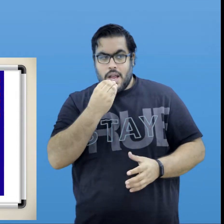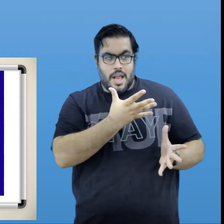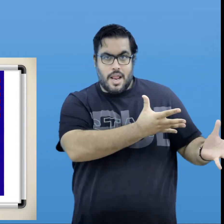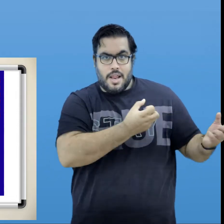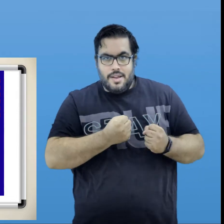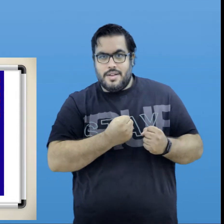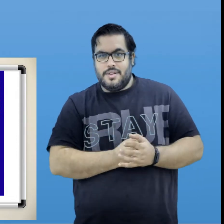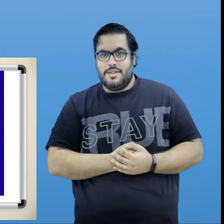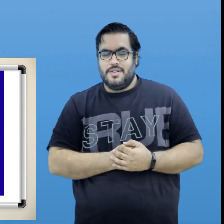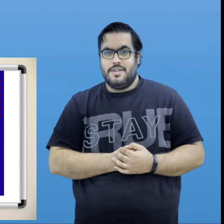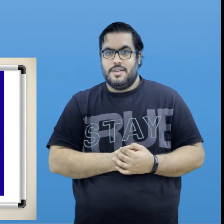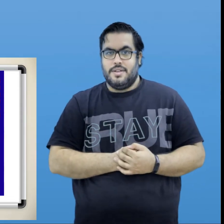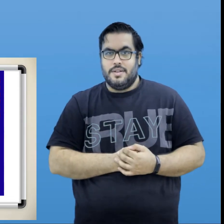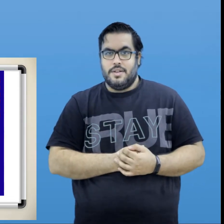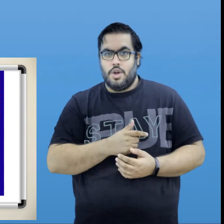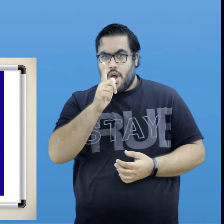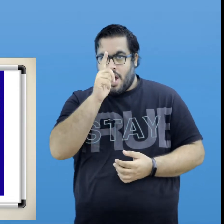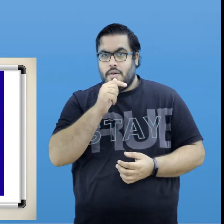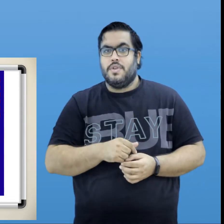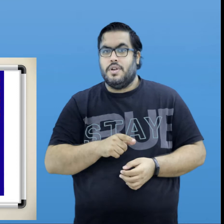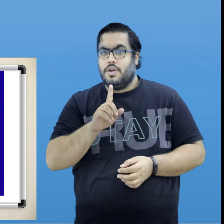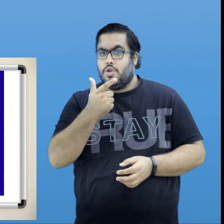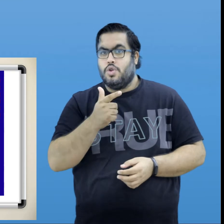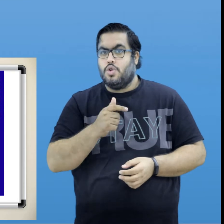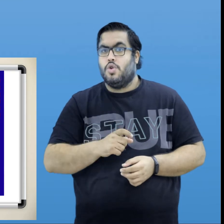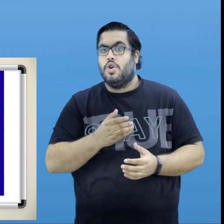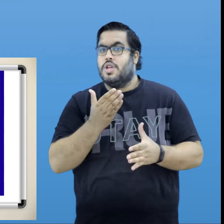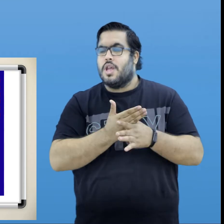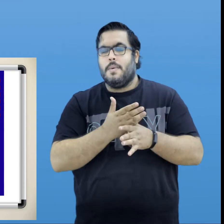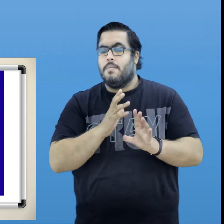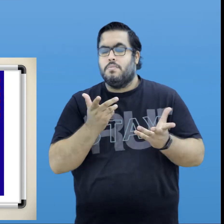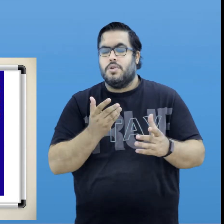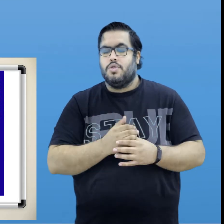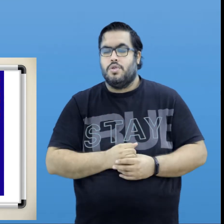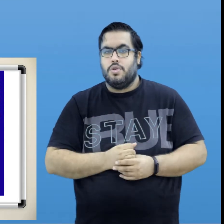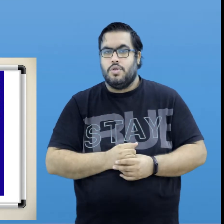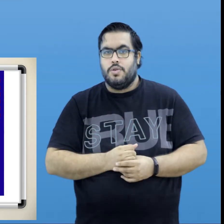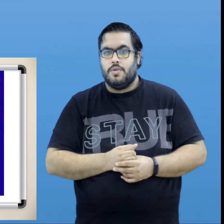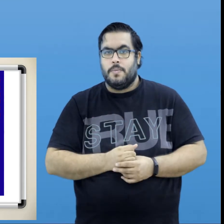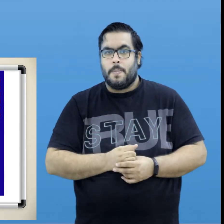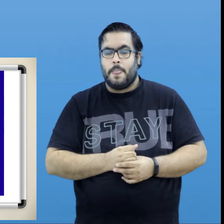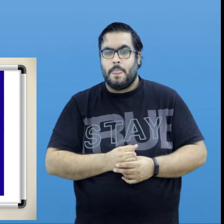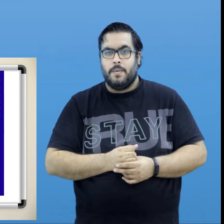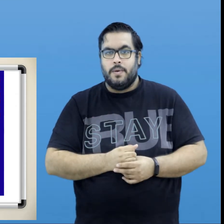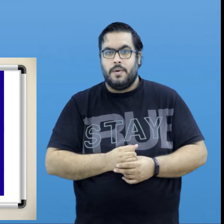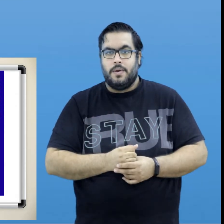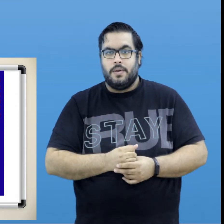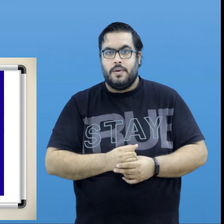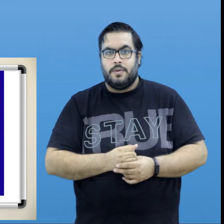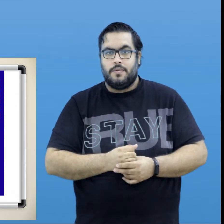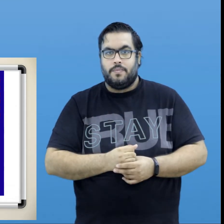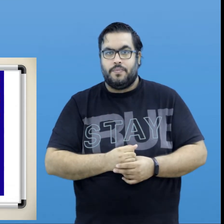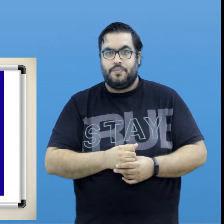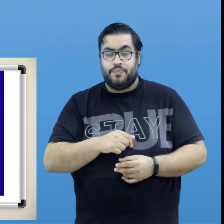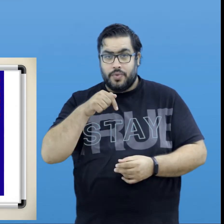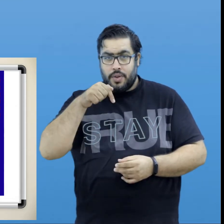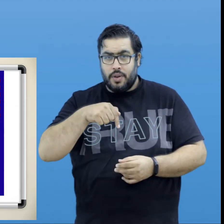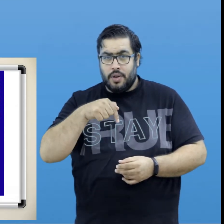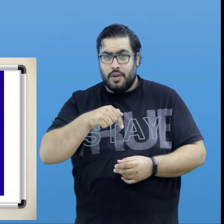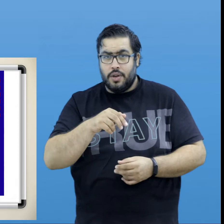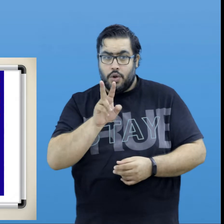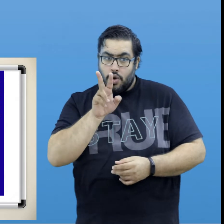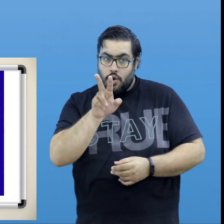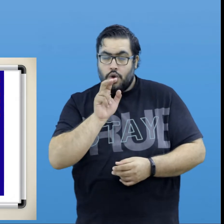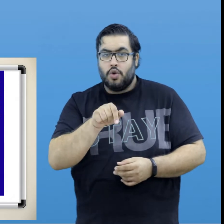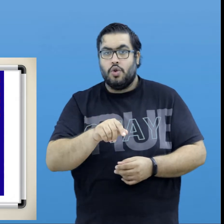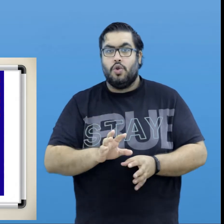reasons. So again, discuss it with your family, give your reasons behind it, and then let's look at